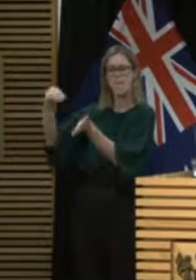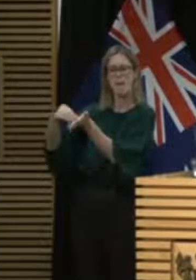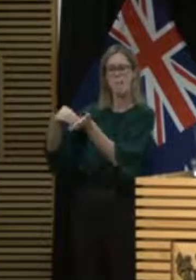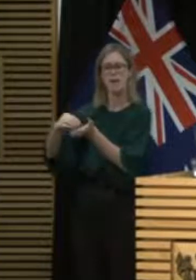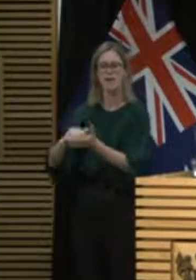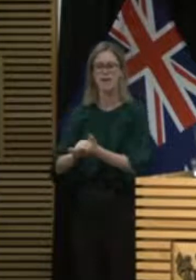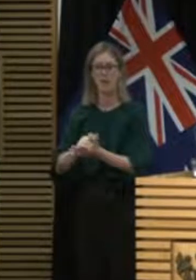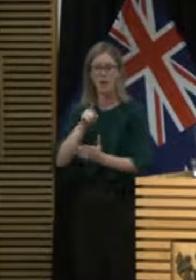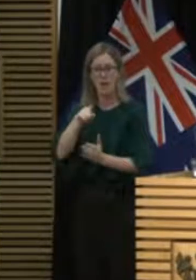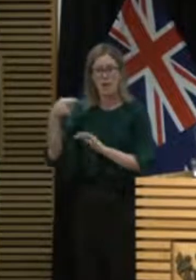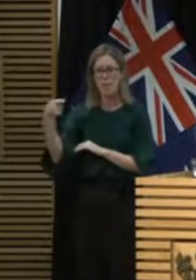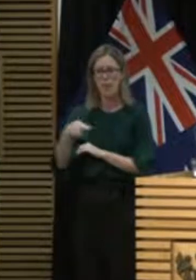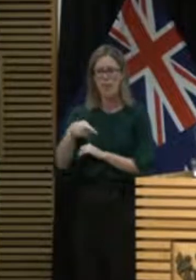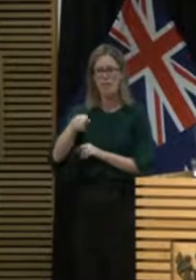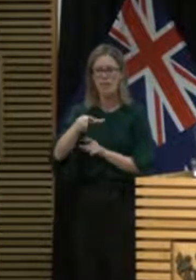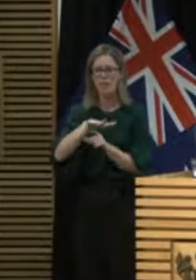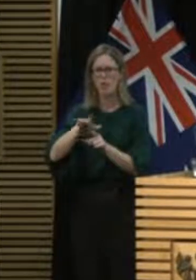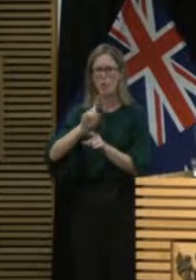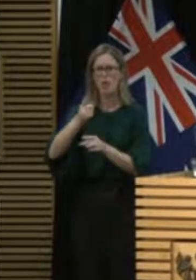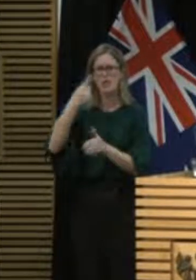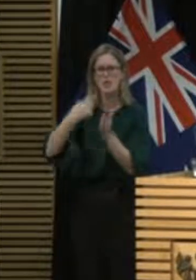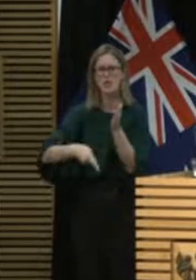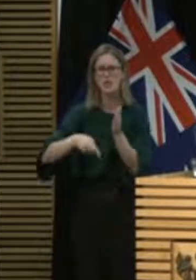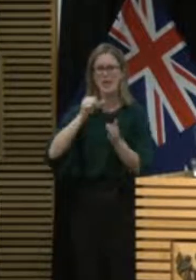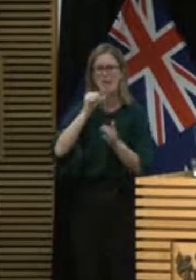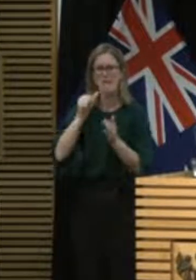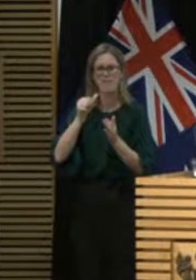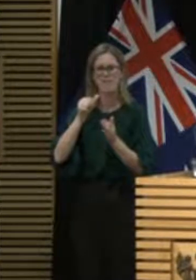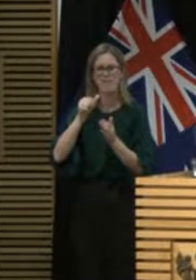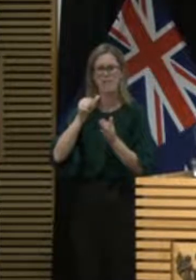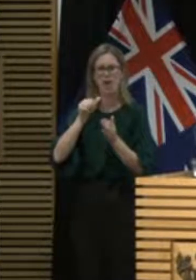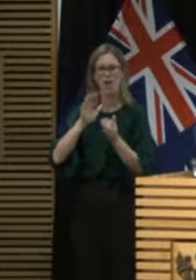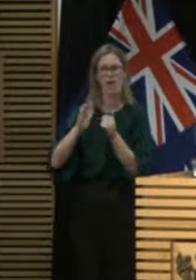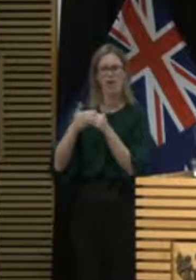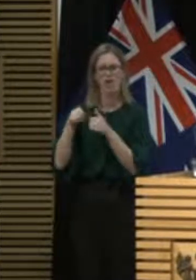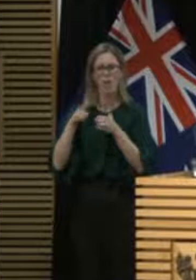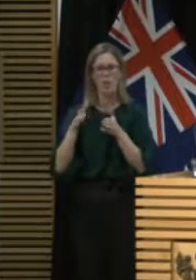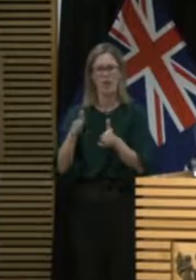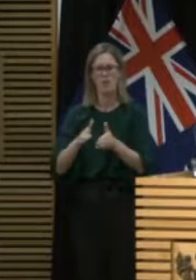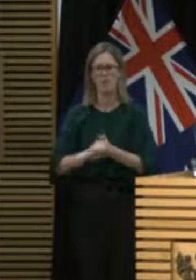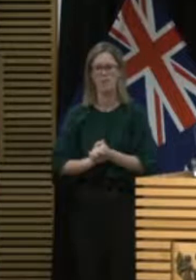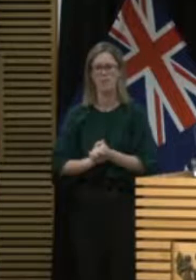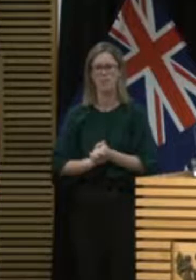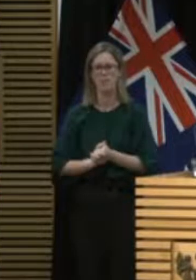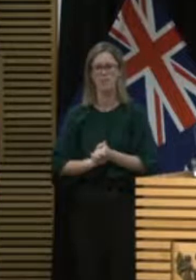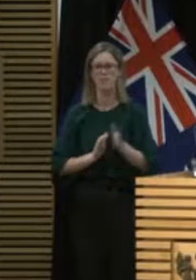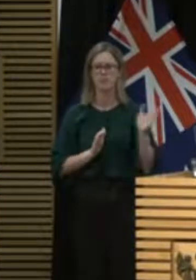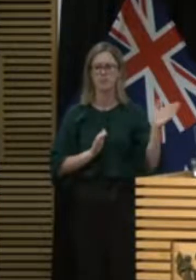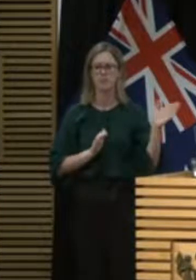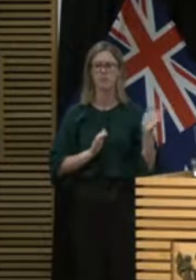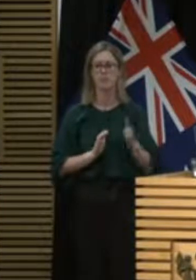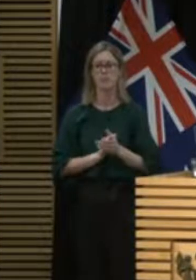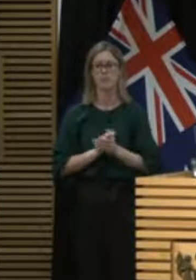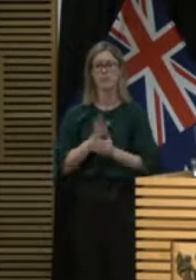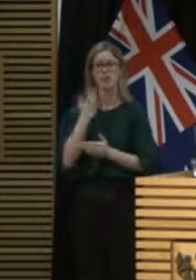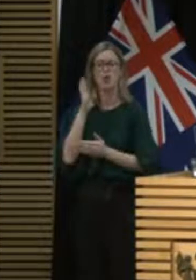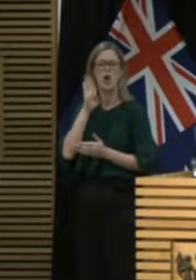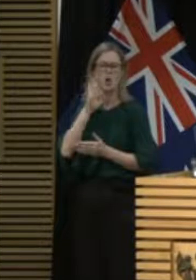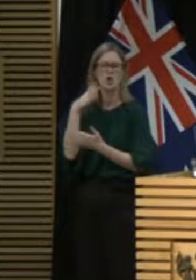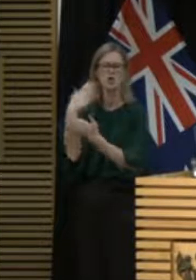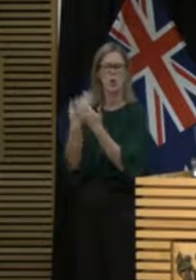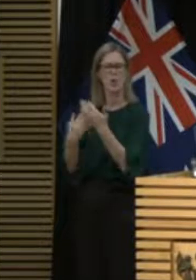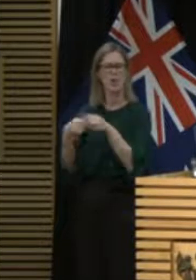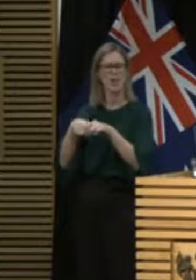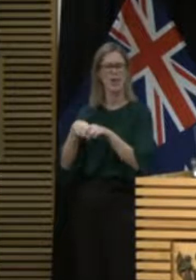to do that, for example, and what sort of penalties could be in place? Well, there are certainly some stories circulating